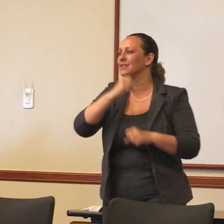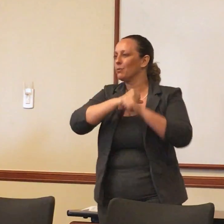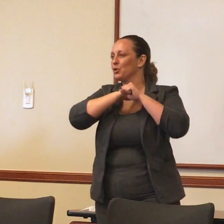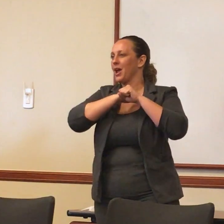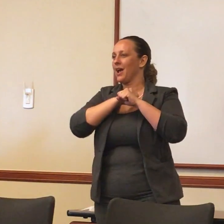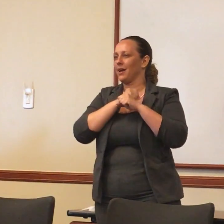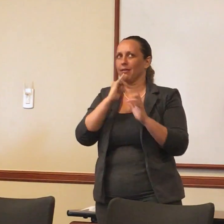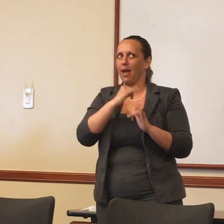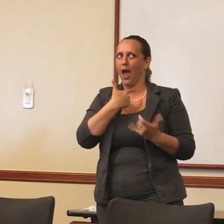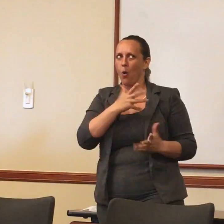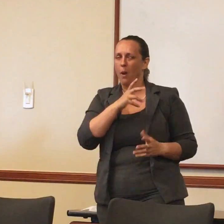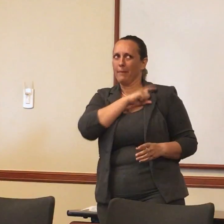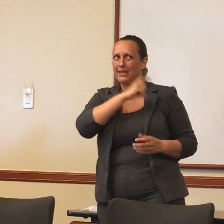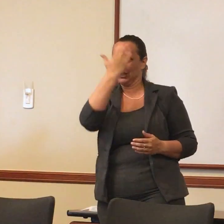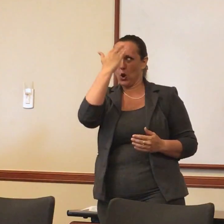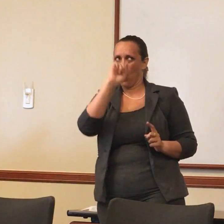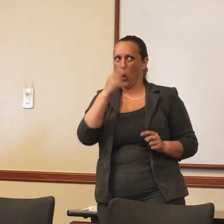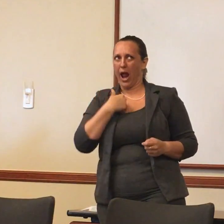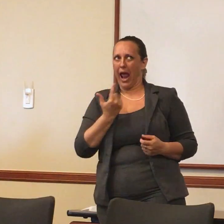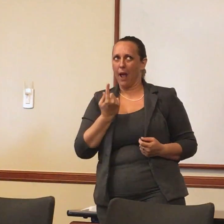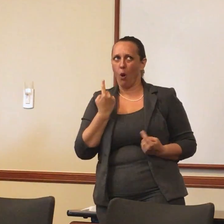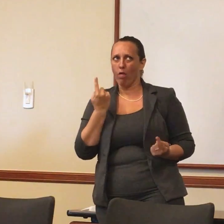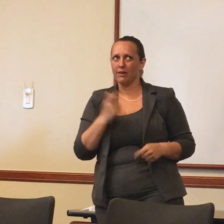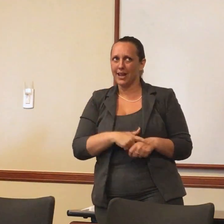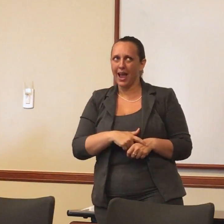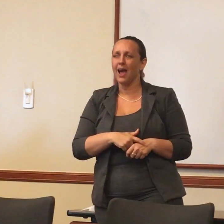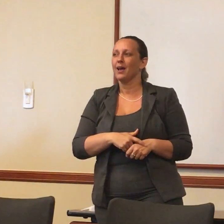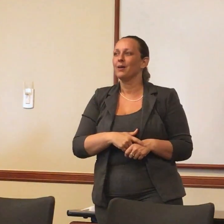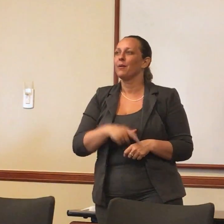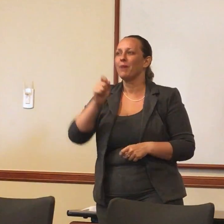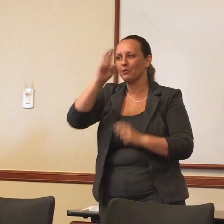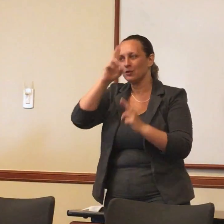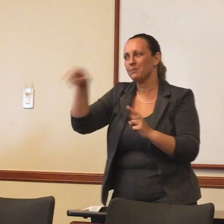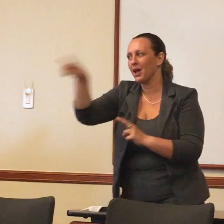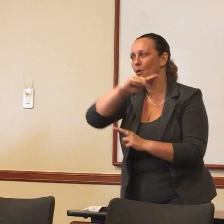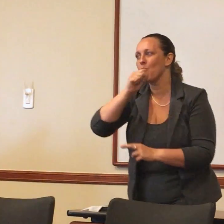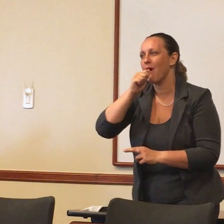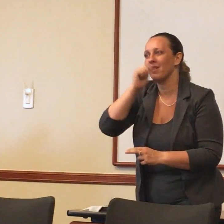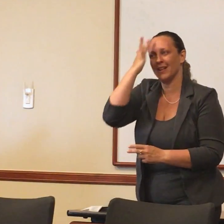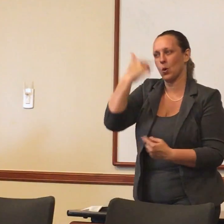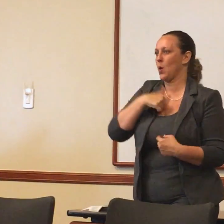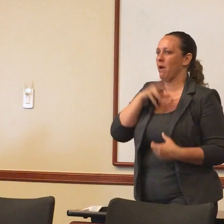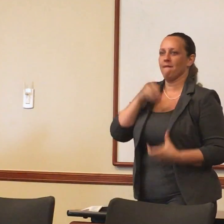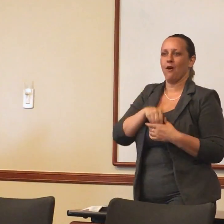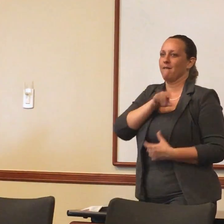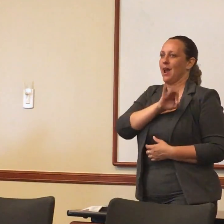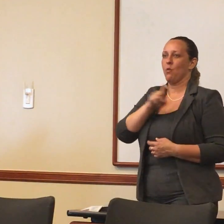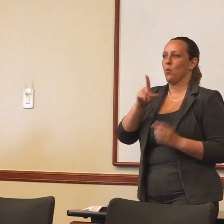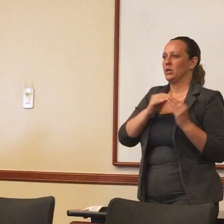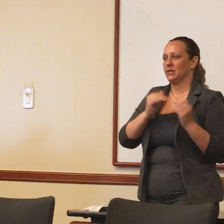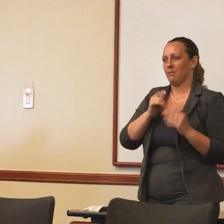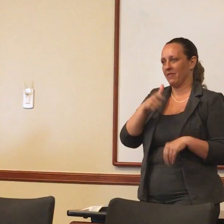they don't want the police, they don't want them to be found. So that's why that function doesn't work with 911 at this time.